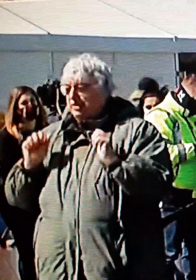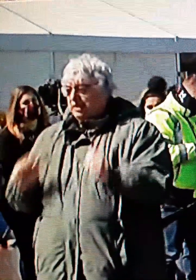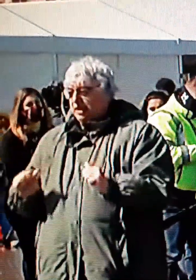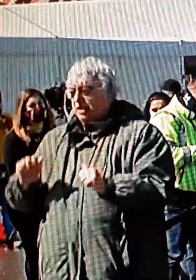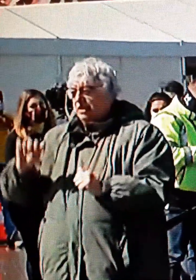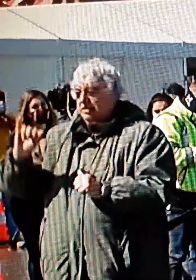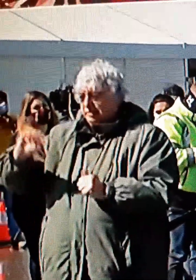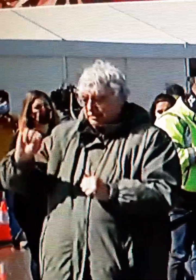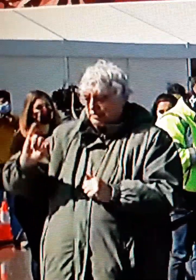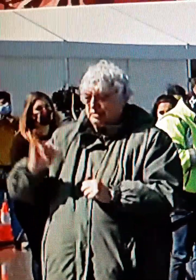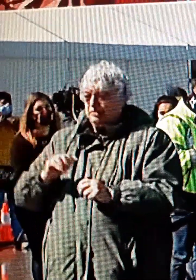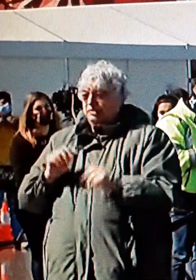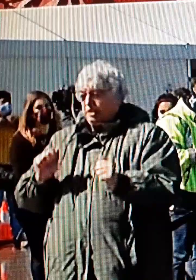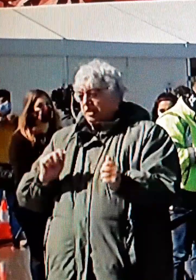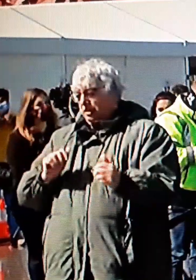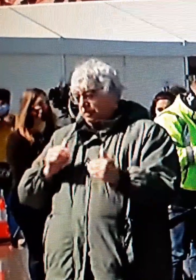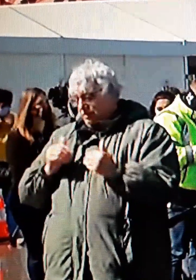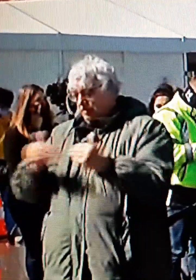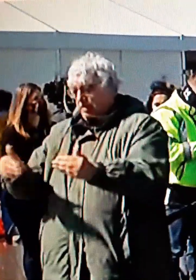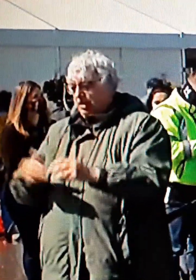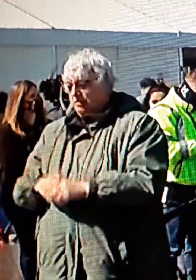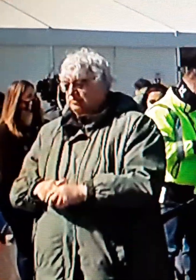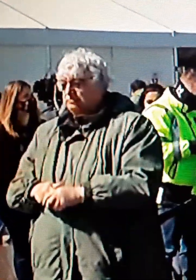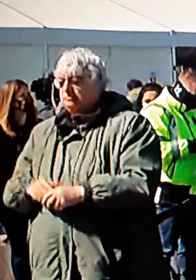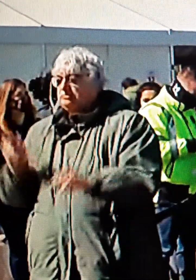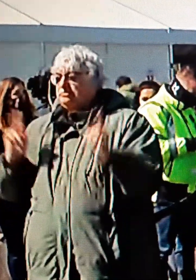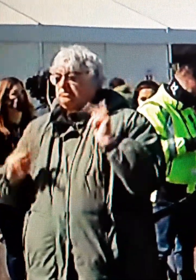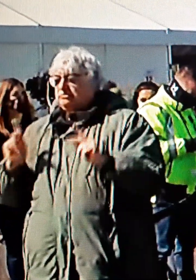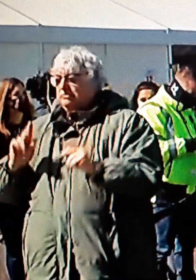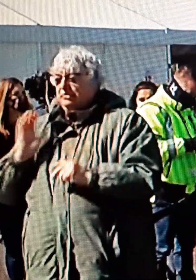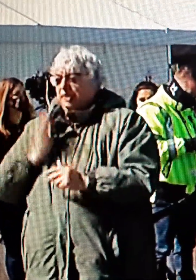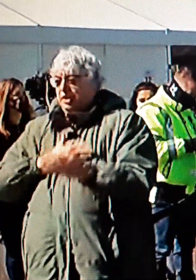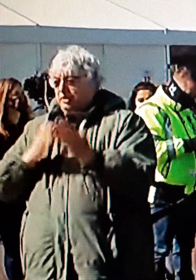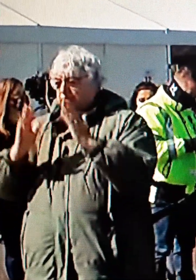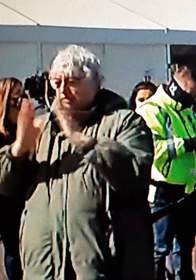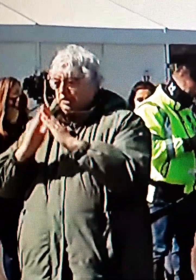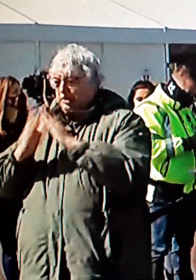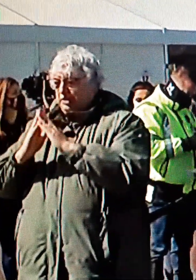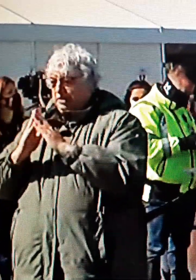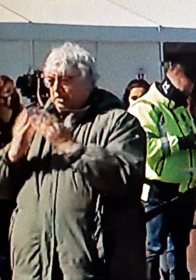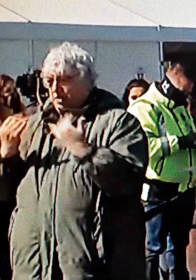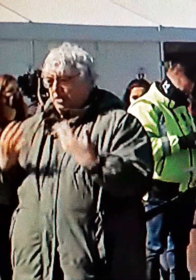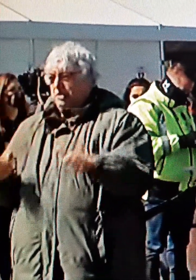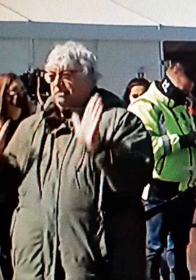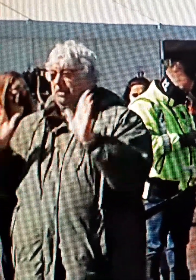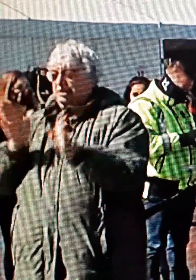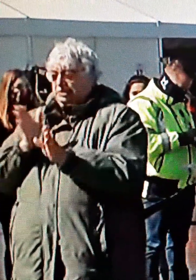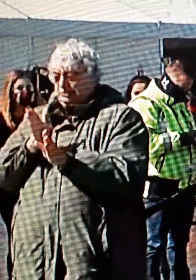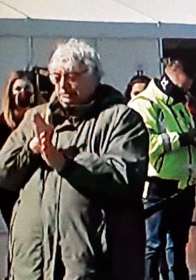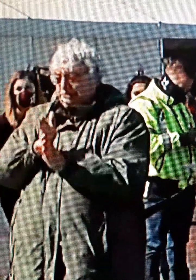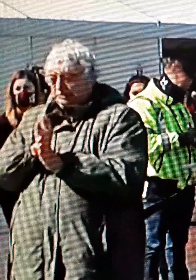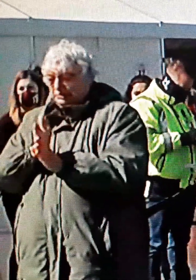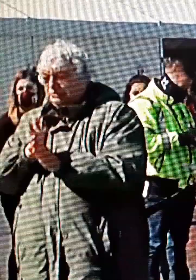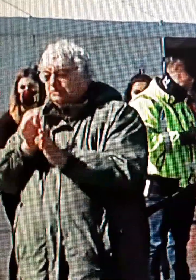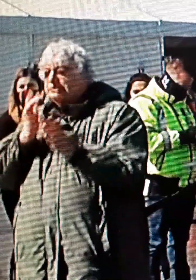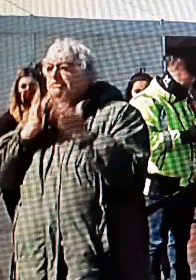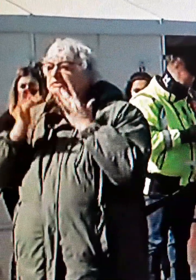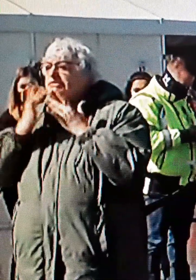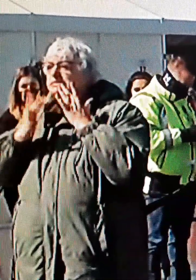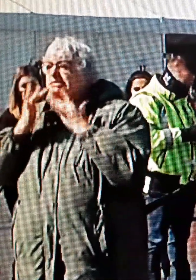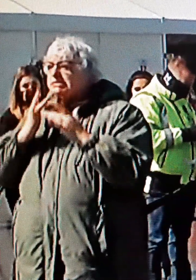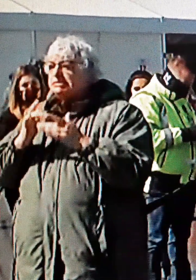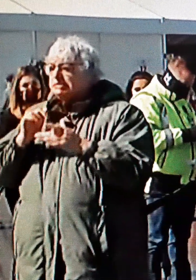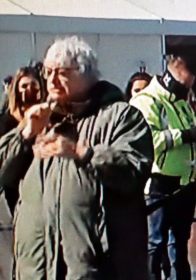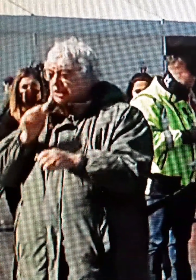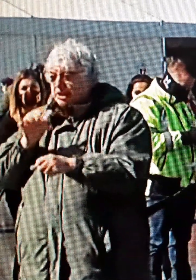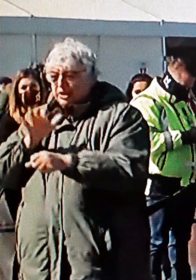quickly transition and move forward. For many people in our city who are already on the margins, who had very little,